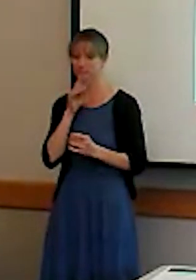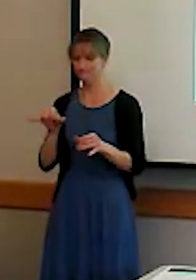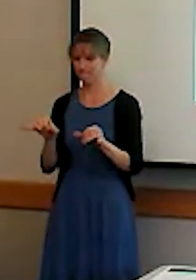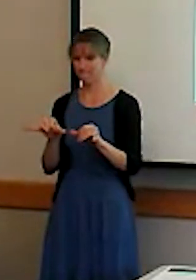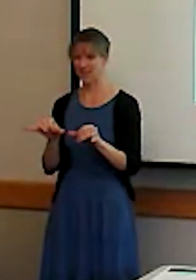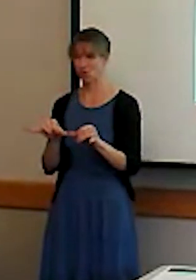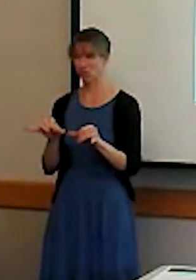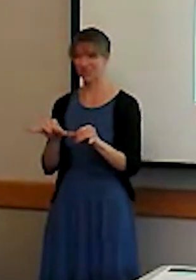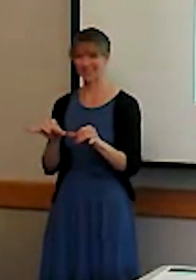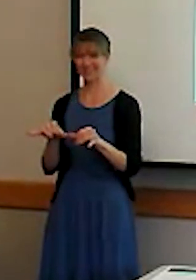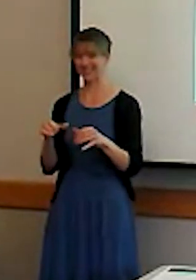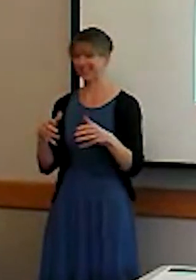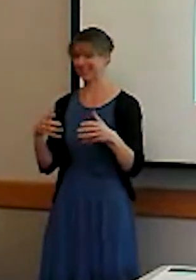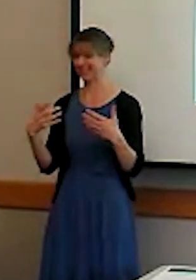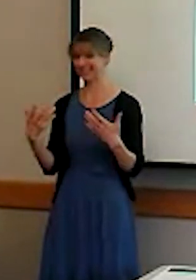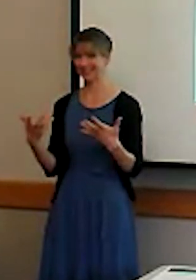measuring.